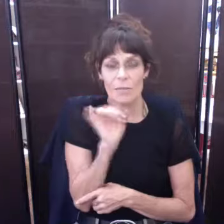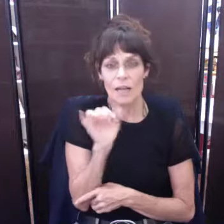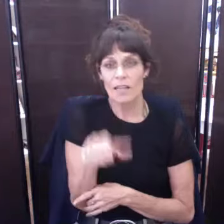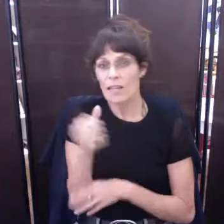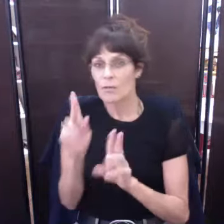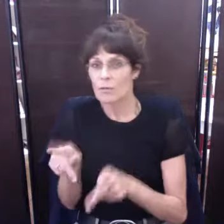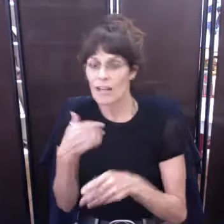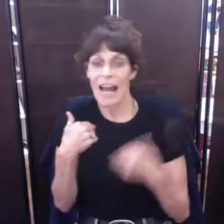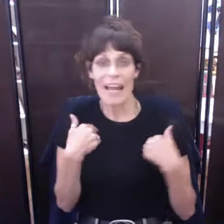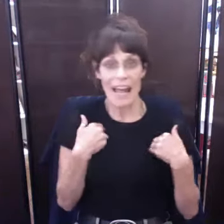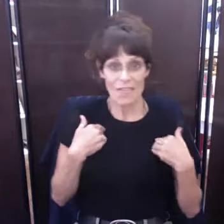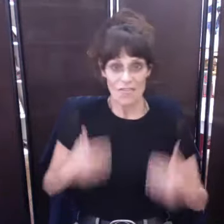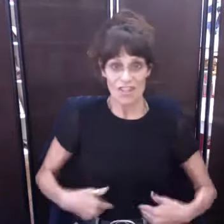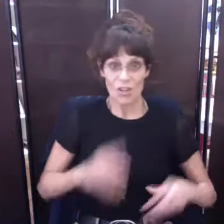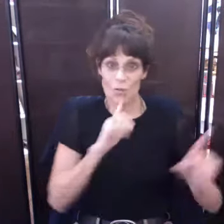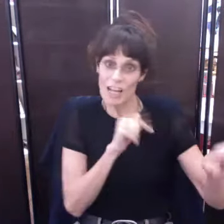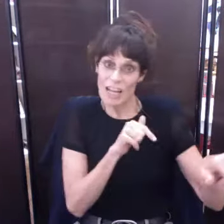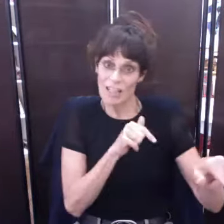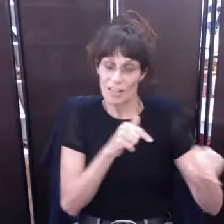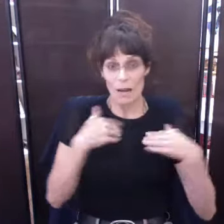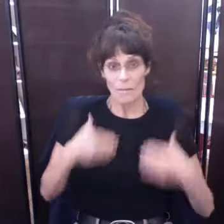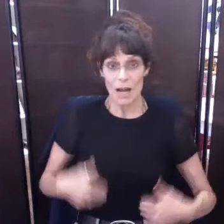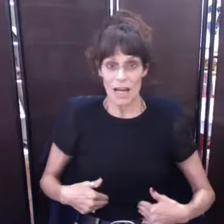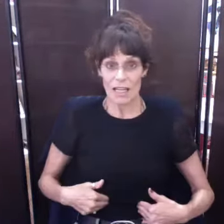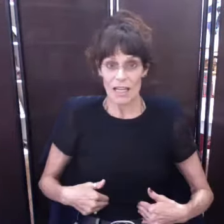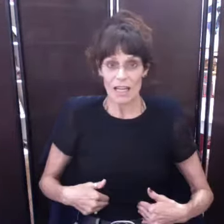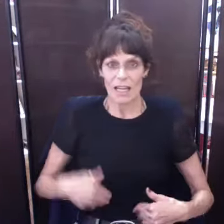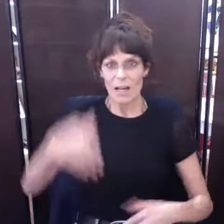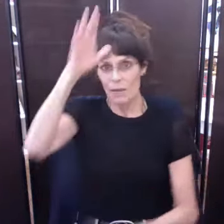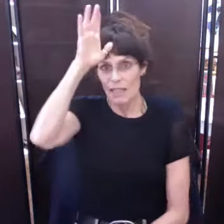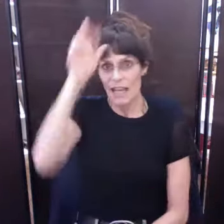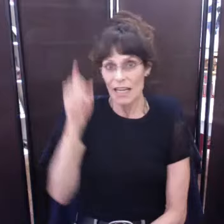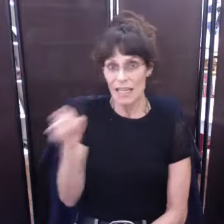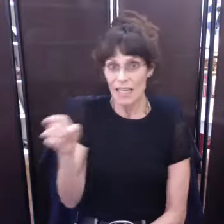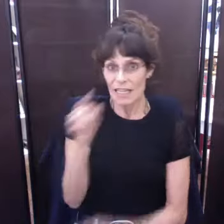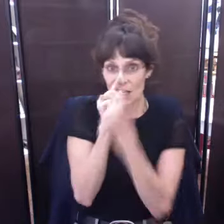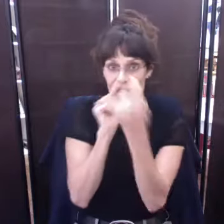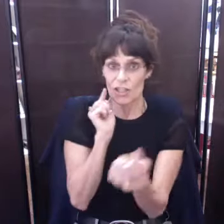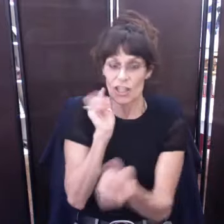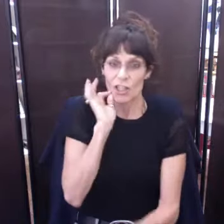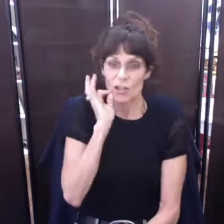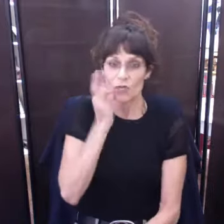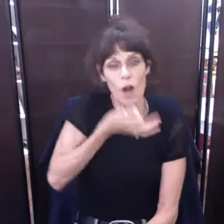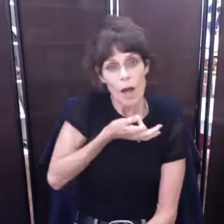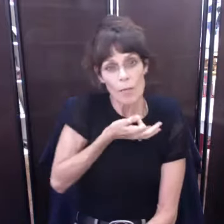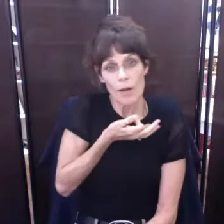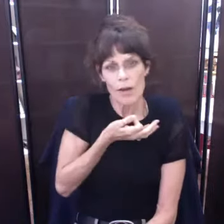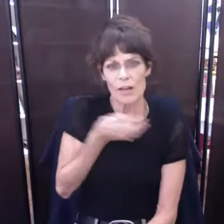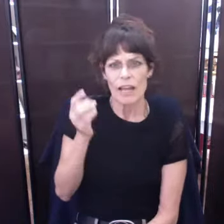reaction happens differently to my body. And my dad is allergic to strawberries, and when he eats strawberries, his tongue gets really thick, and he starts talking funny,